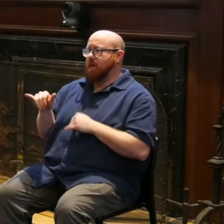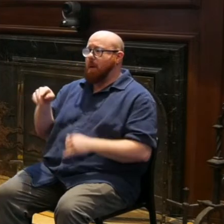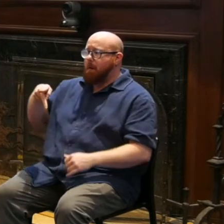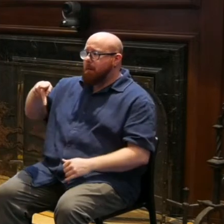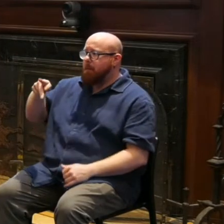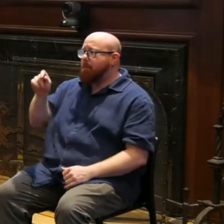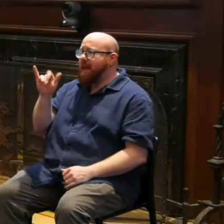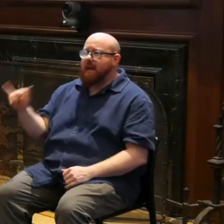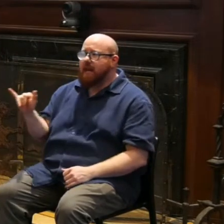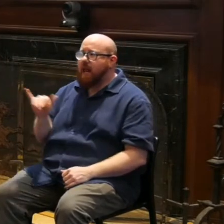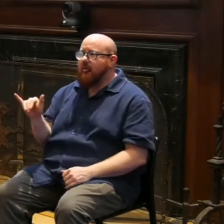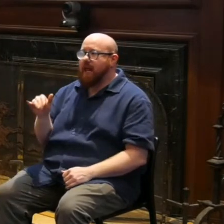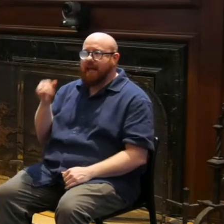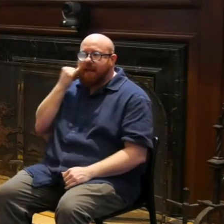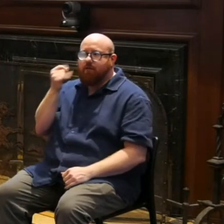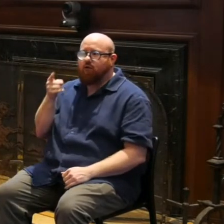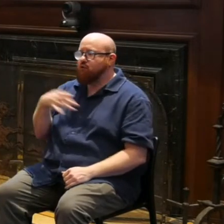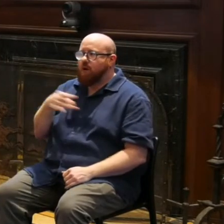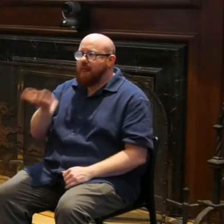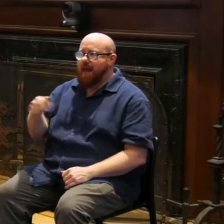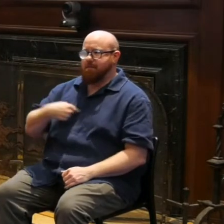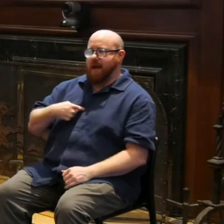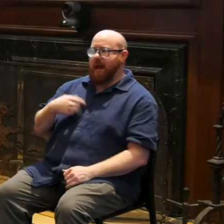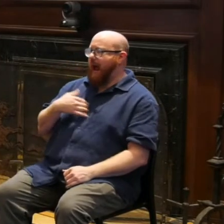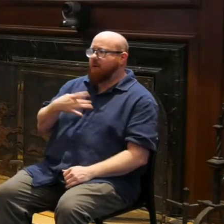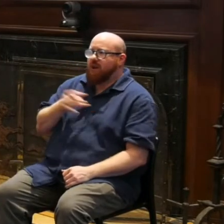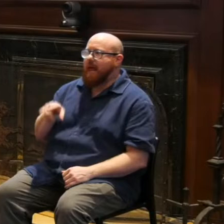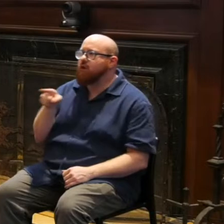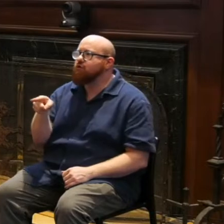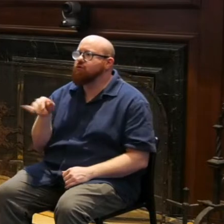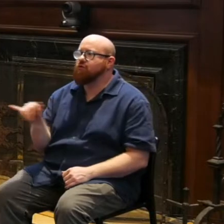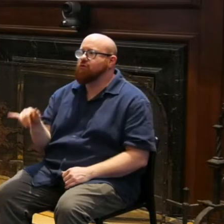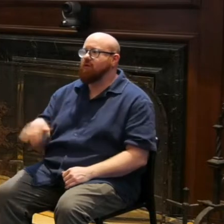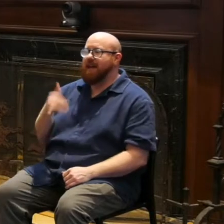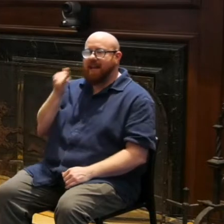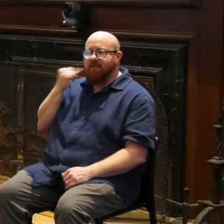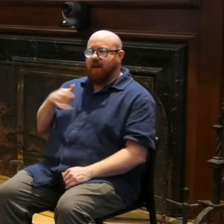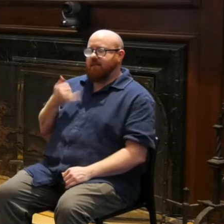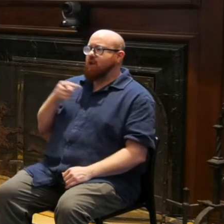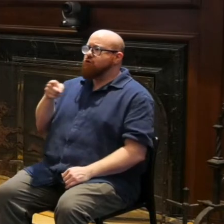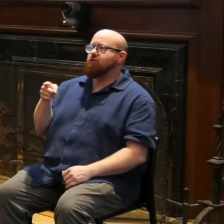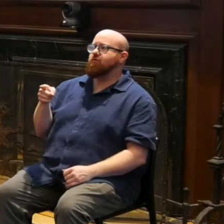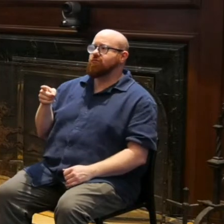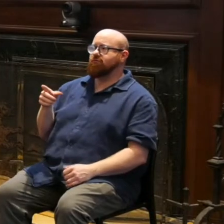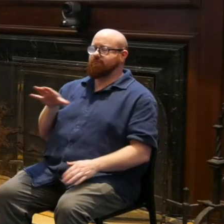won't like yours either. If I feel like you're acting brand new, I'm through.